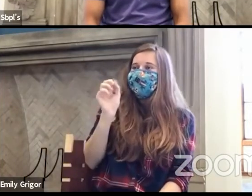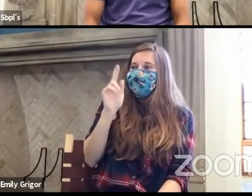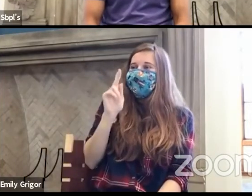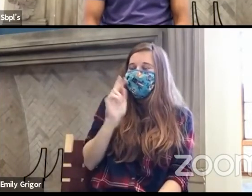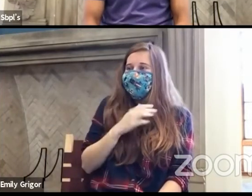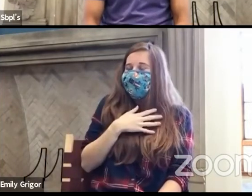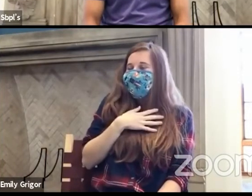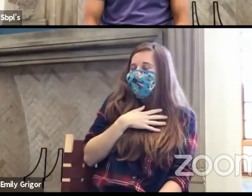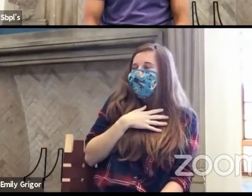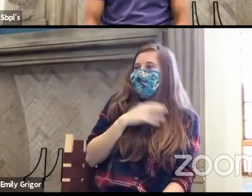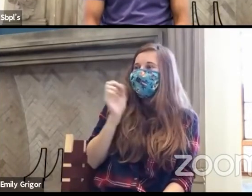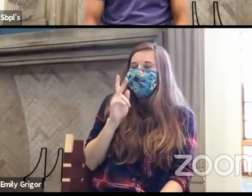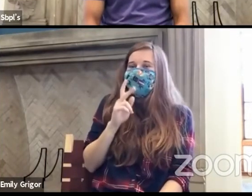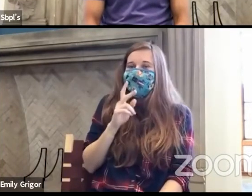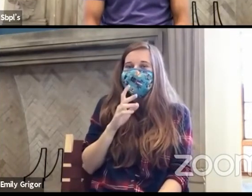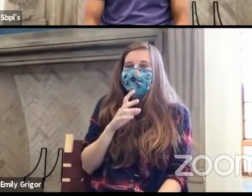felt flattered.